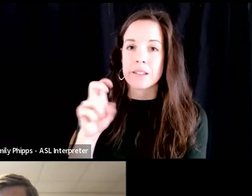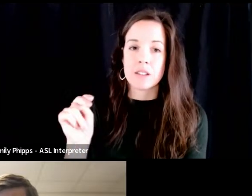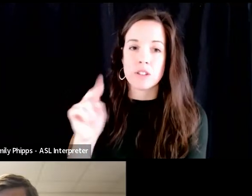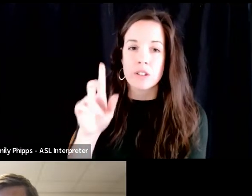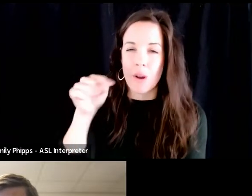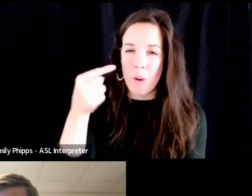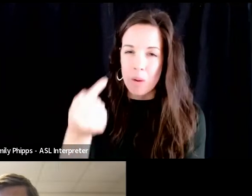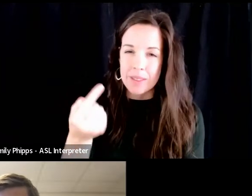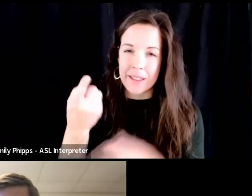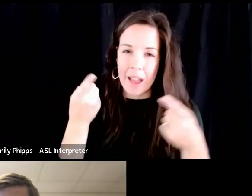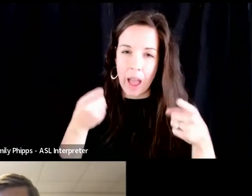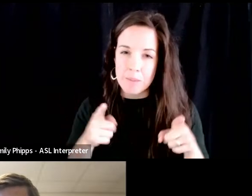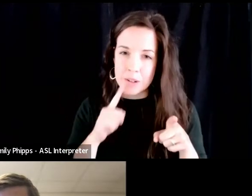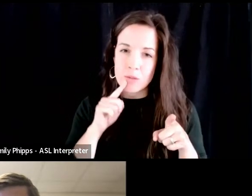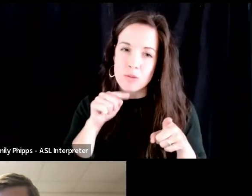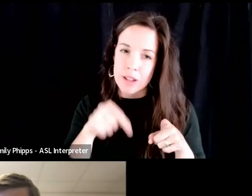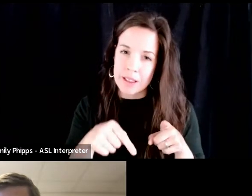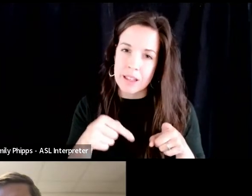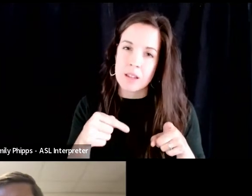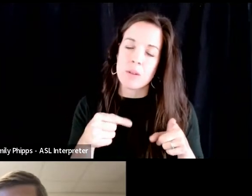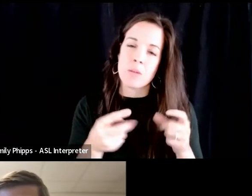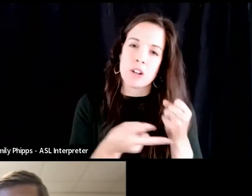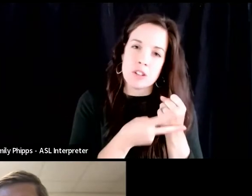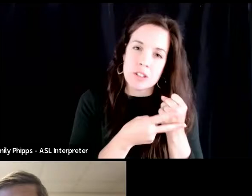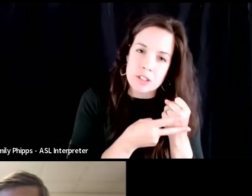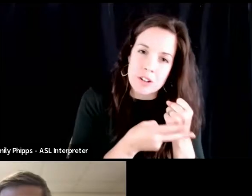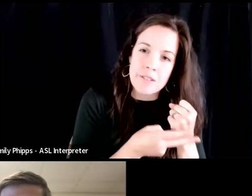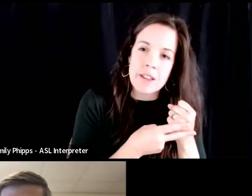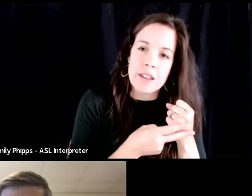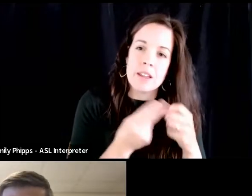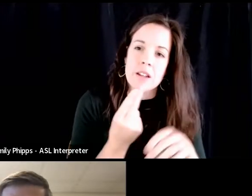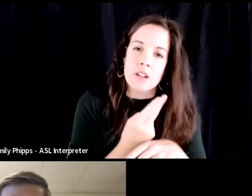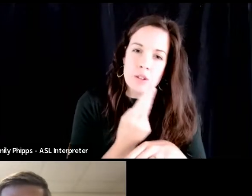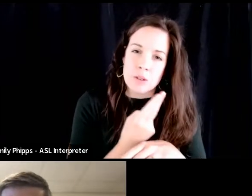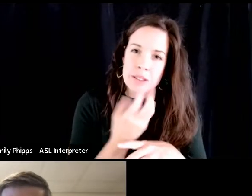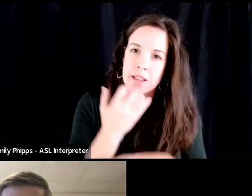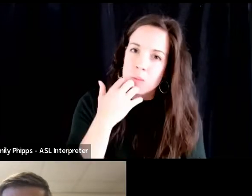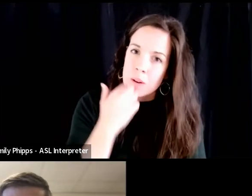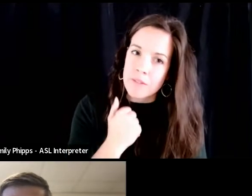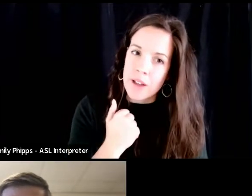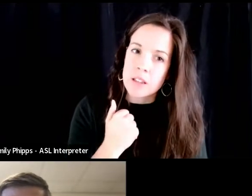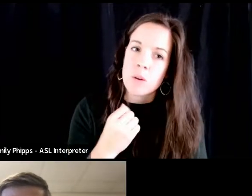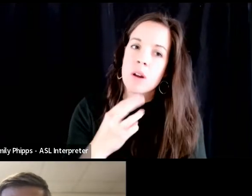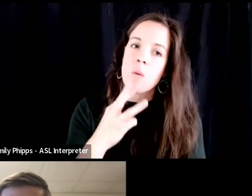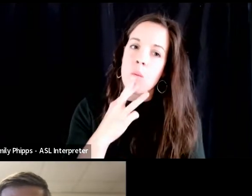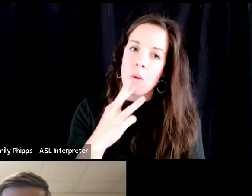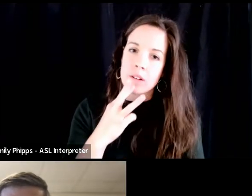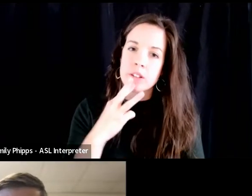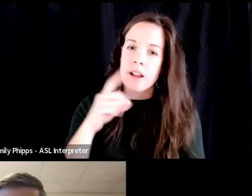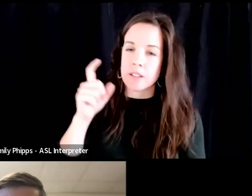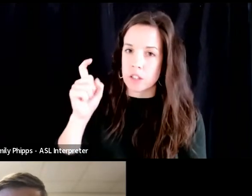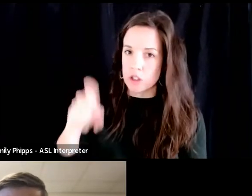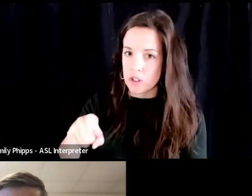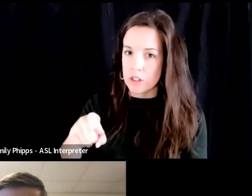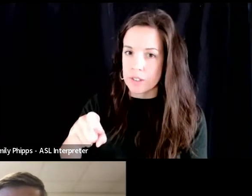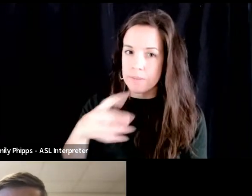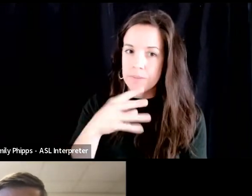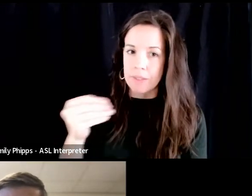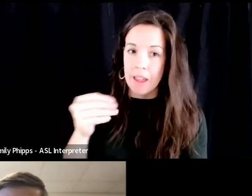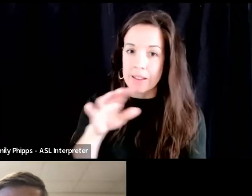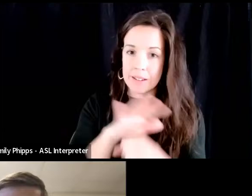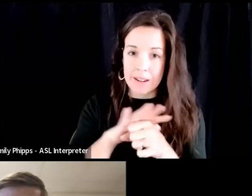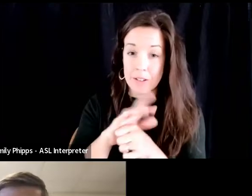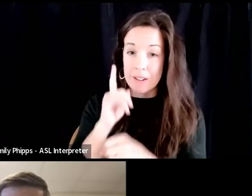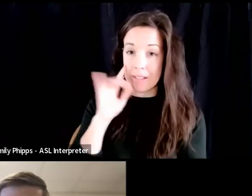place really when we're conserving and we're utilizing and we're valuing water as it should. And then in areas like